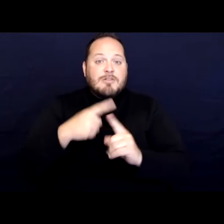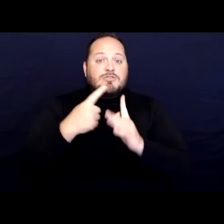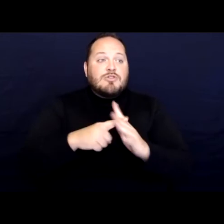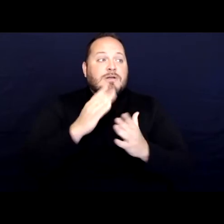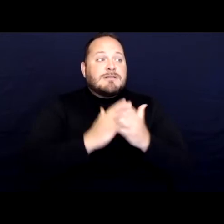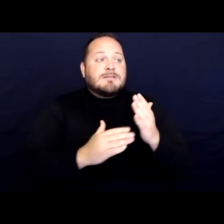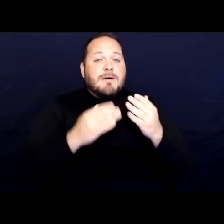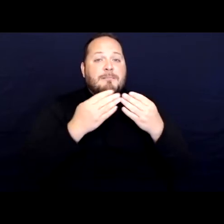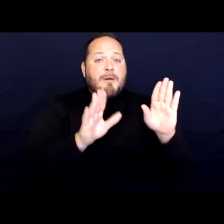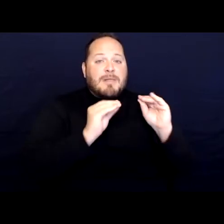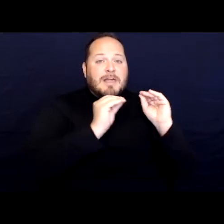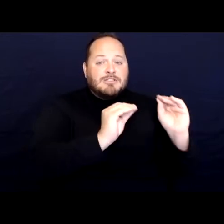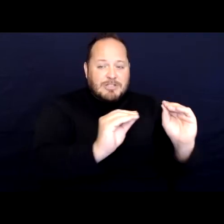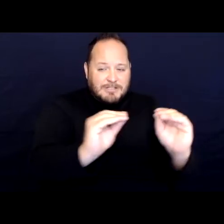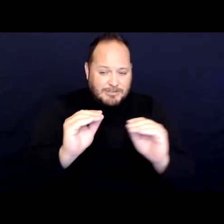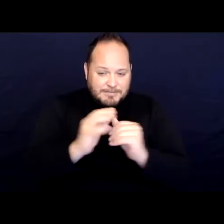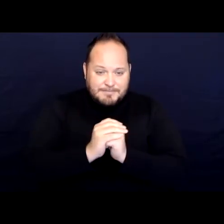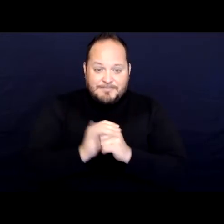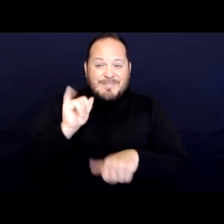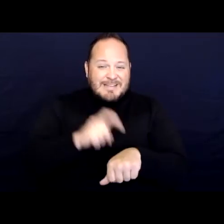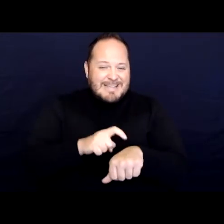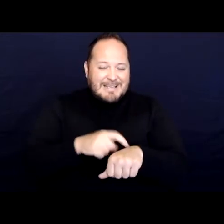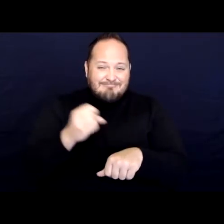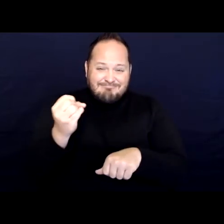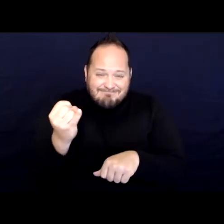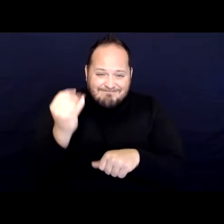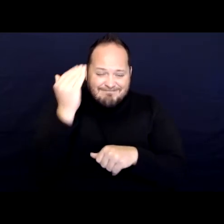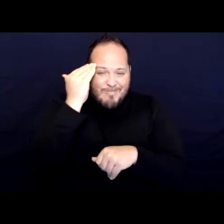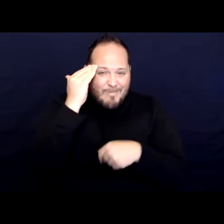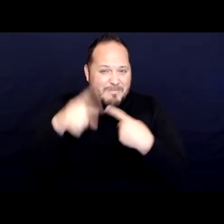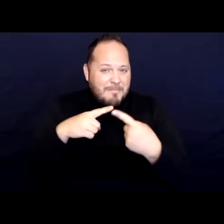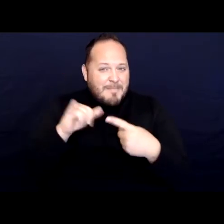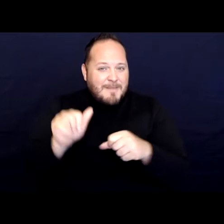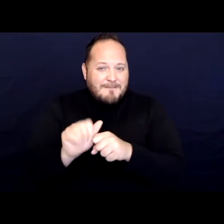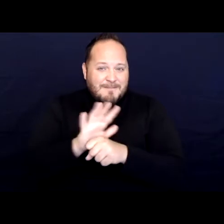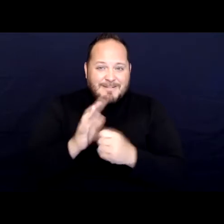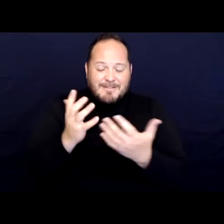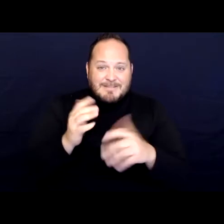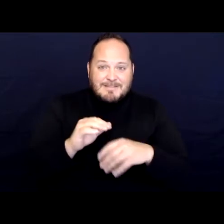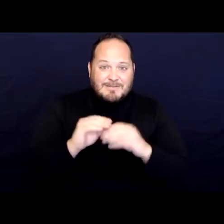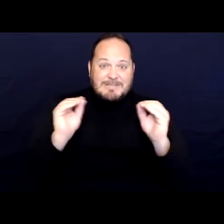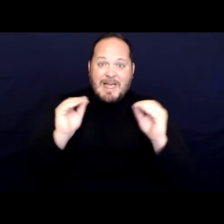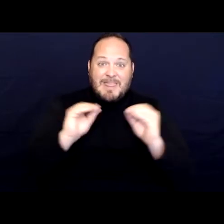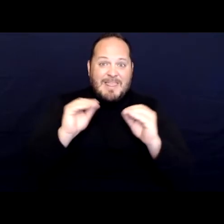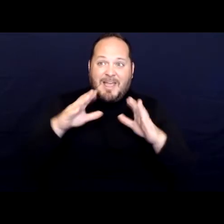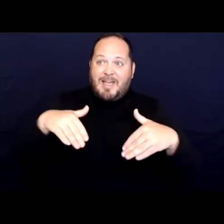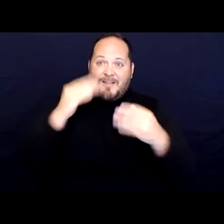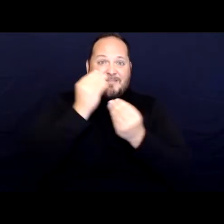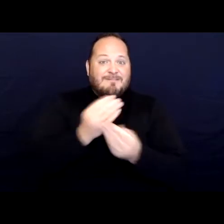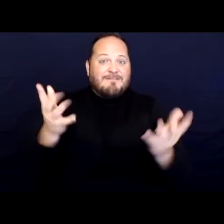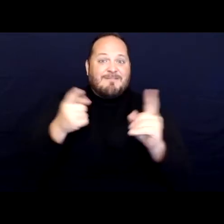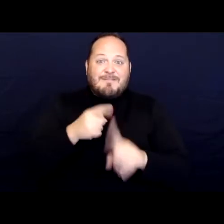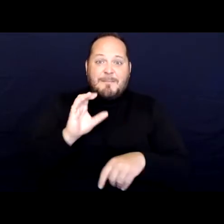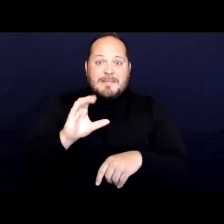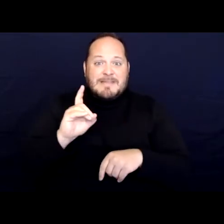Again, very, very little was known. There was nothing out of the CDC and the